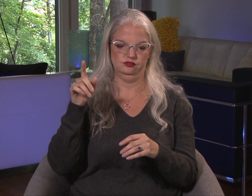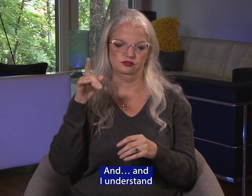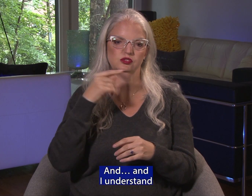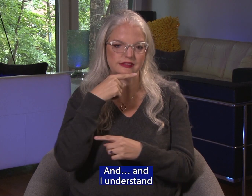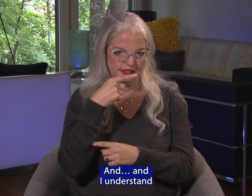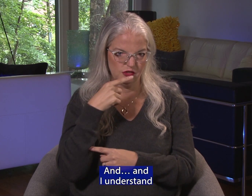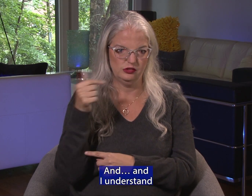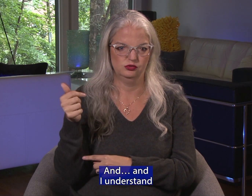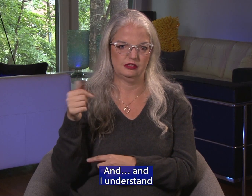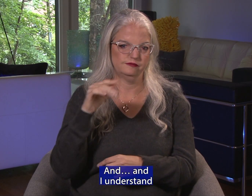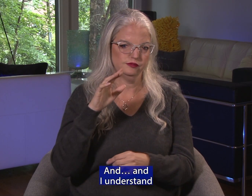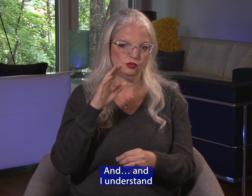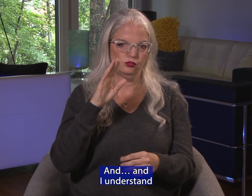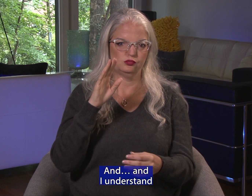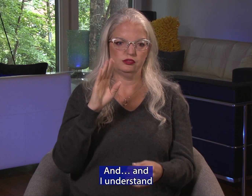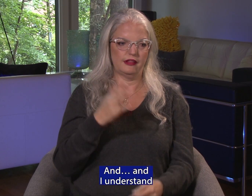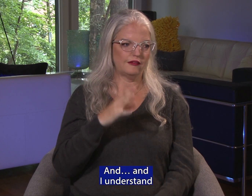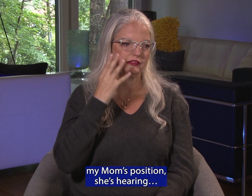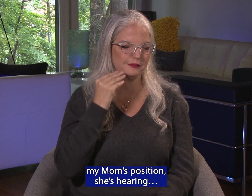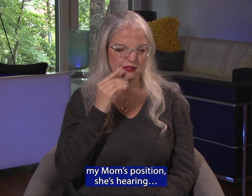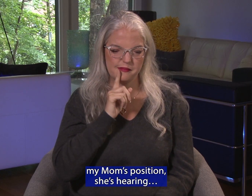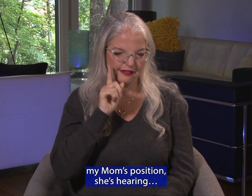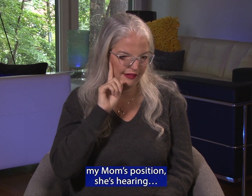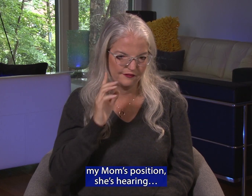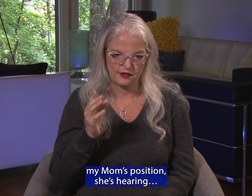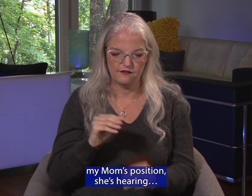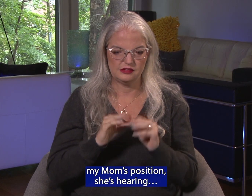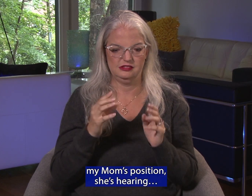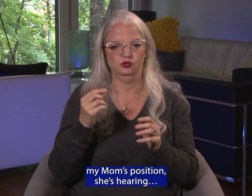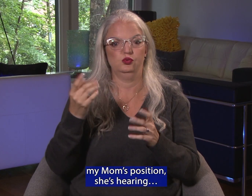And I understand my mom's position. She's hearing.